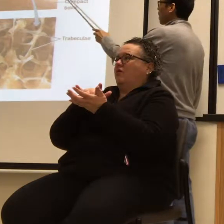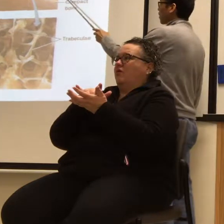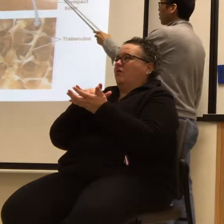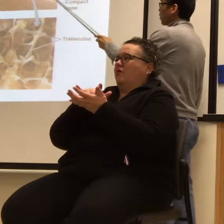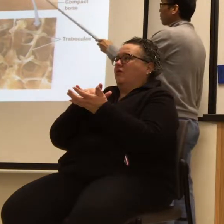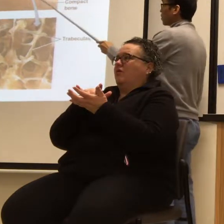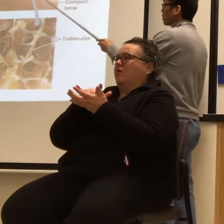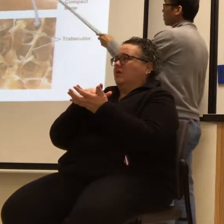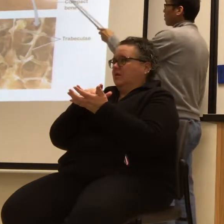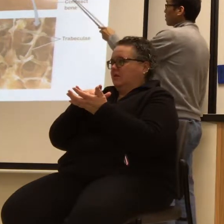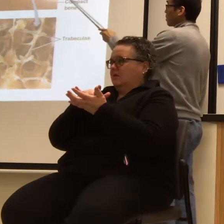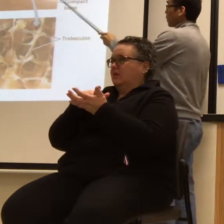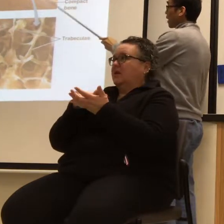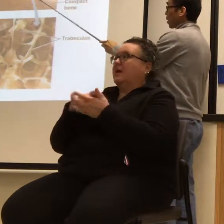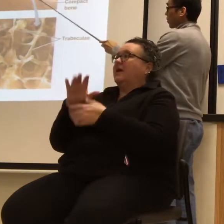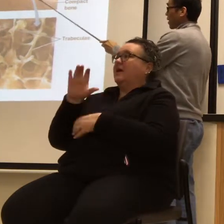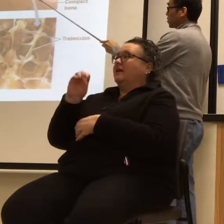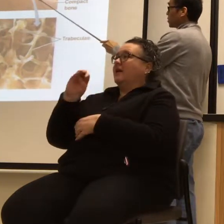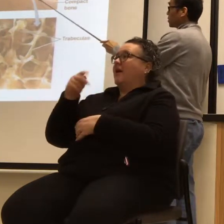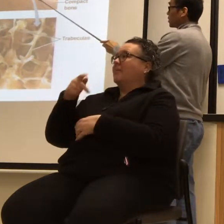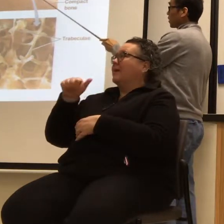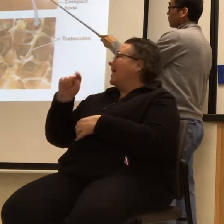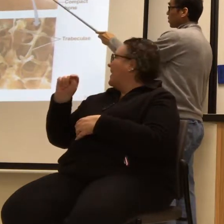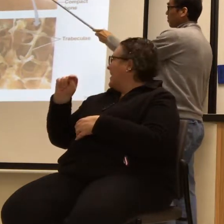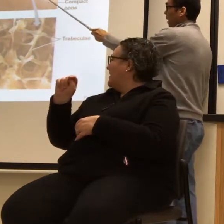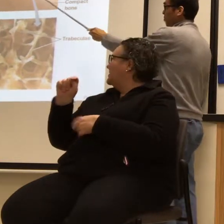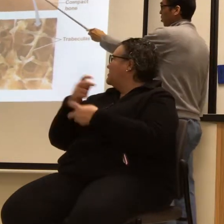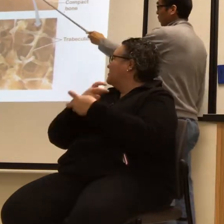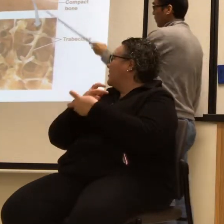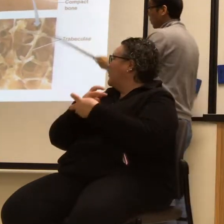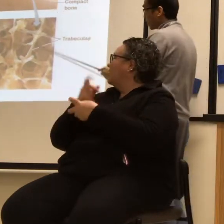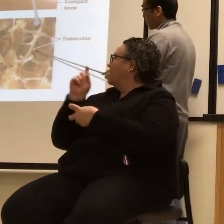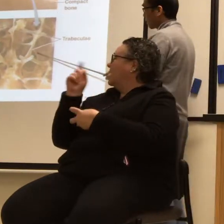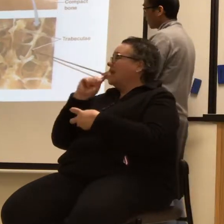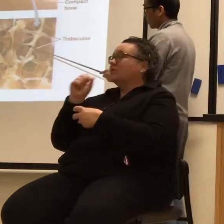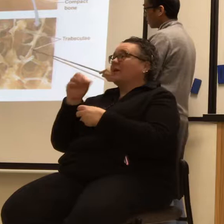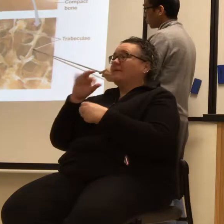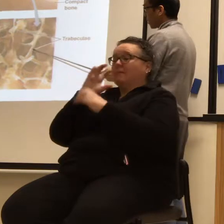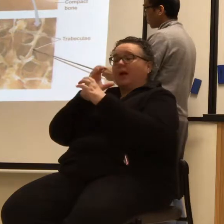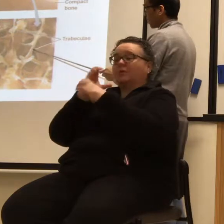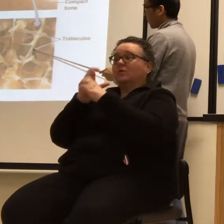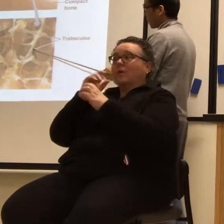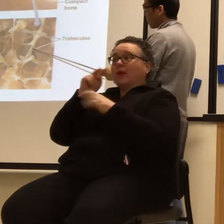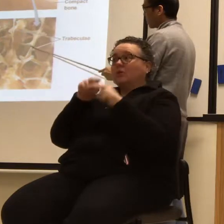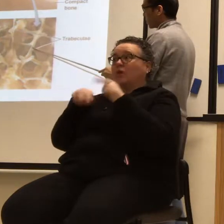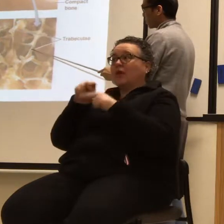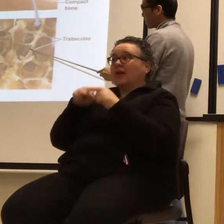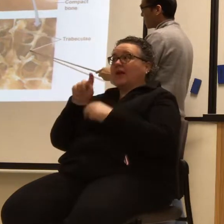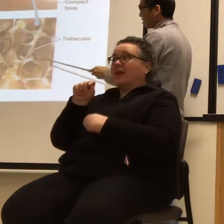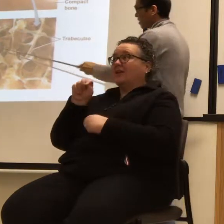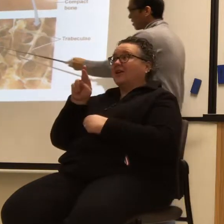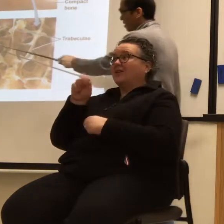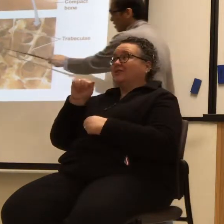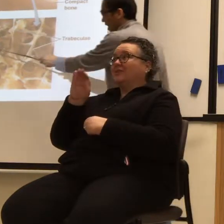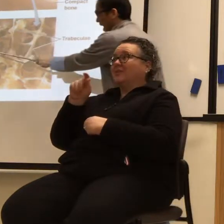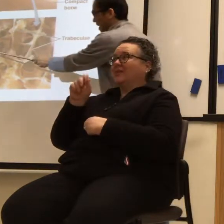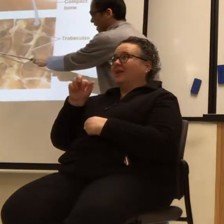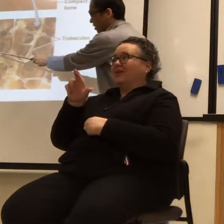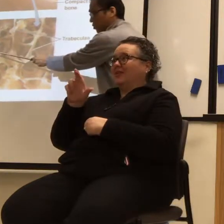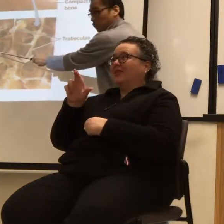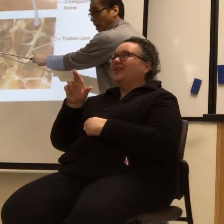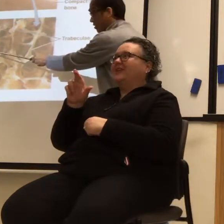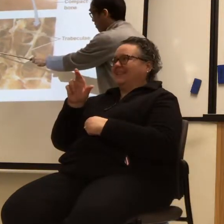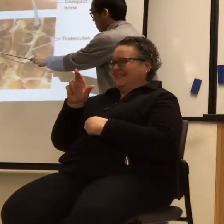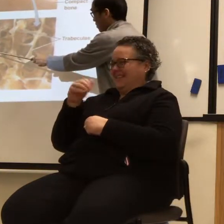and compact bone on the outer edges. And if you take a microscope and look at the trabecular bone, you have these little